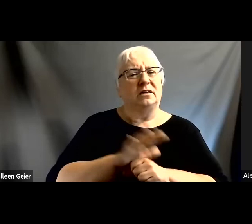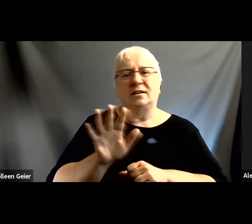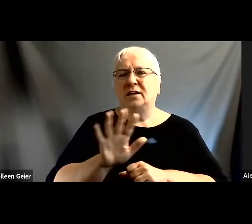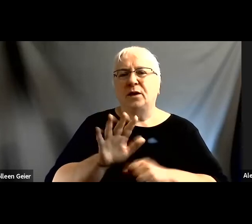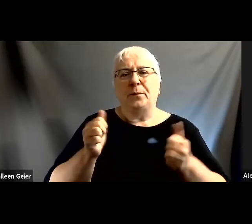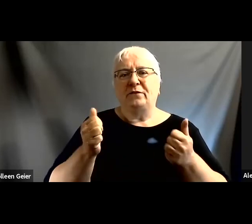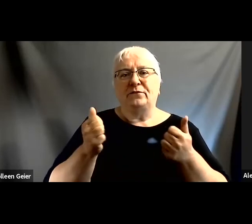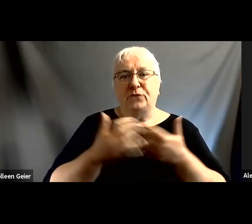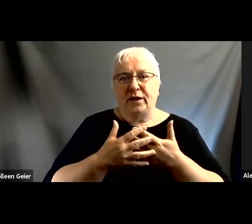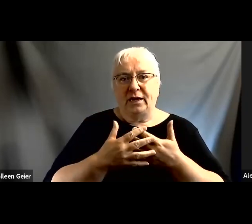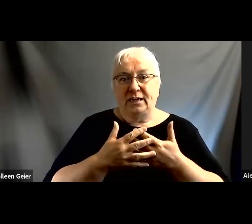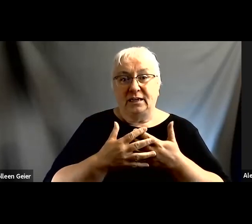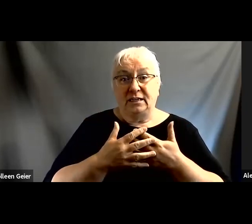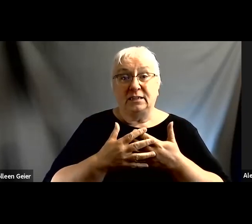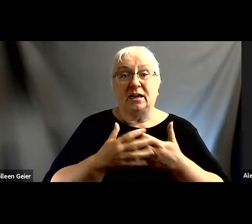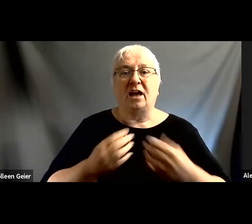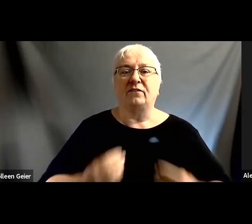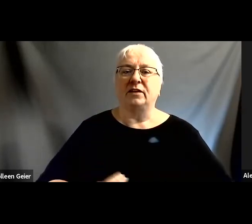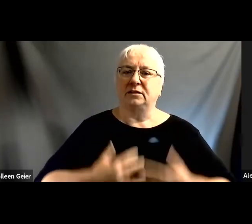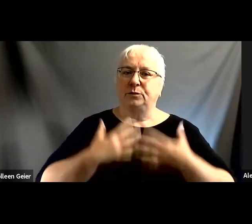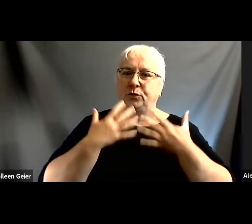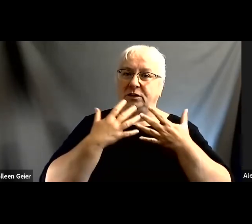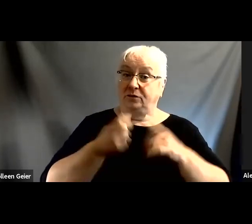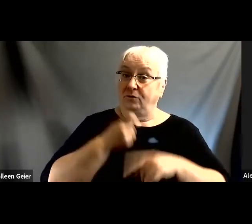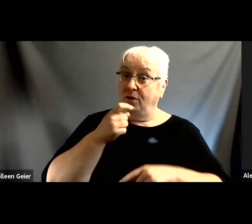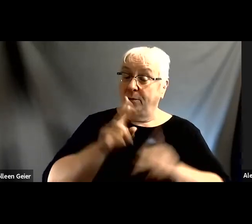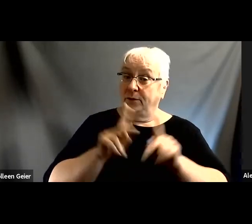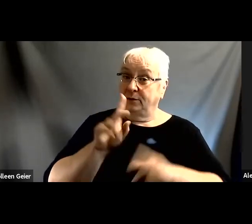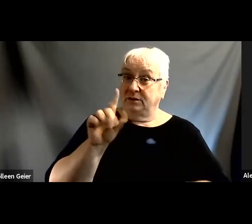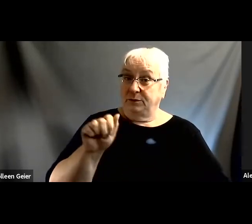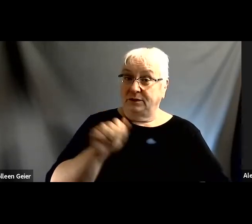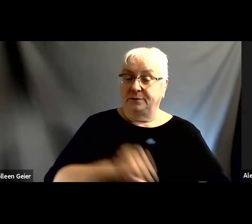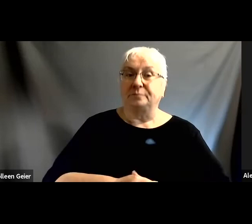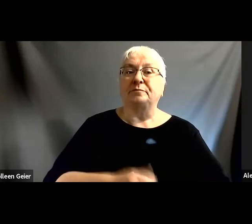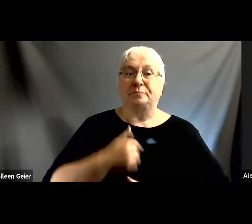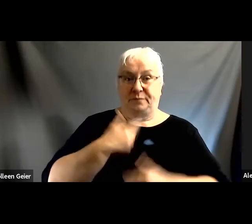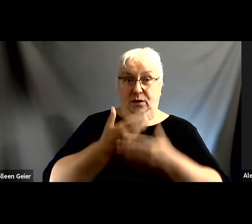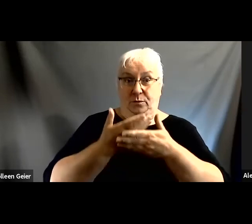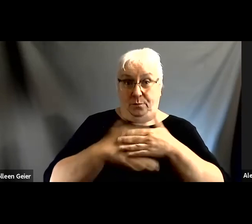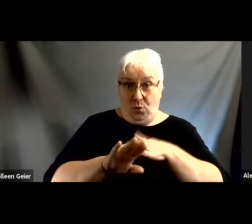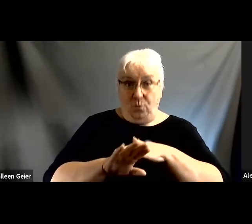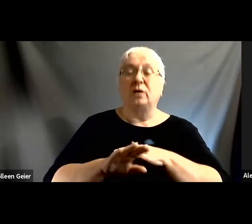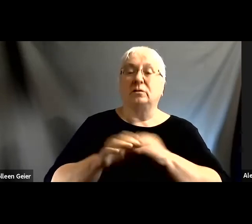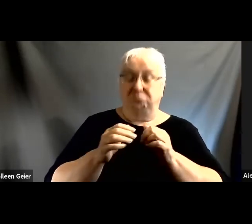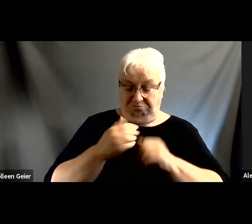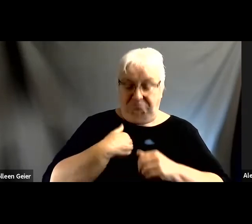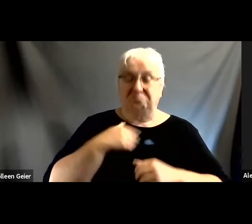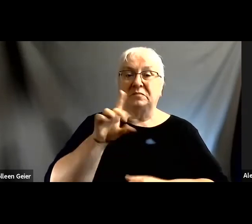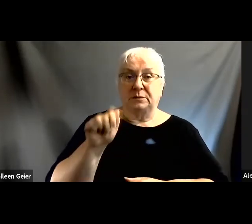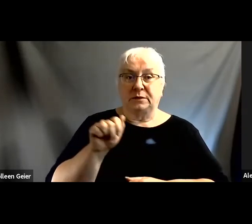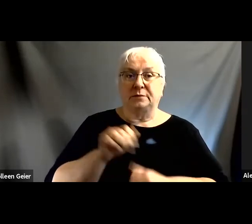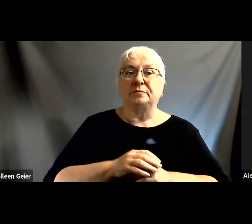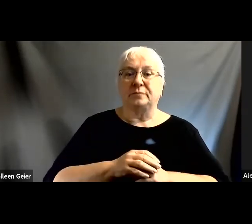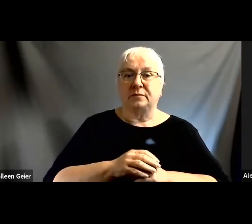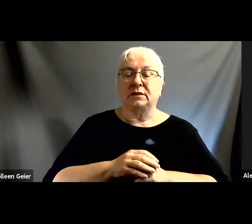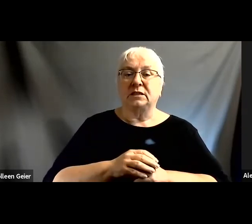be inspired by people with disabilities. As someone who was born with a disability, I had a congenital